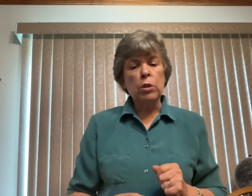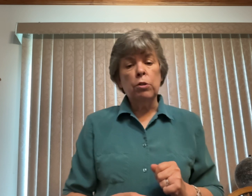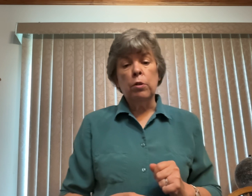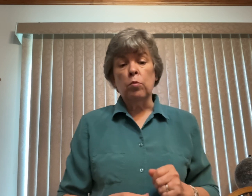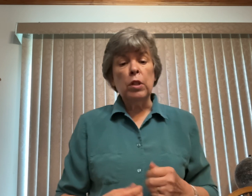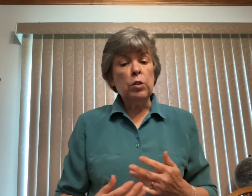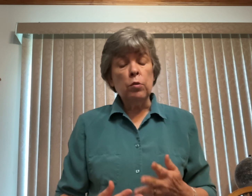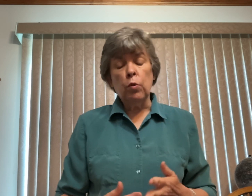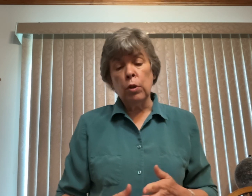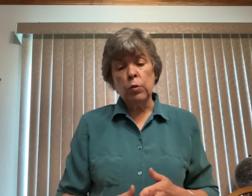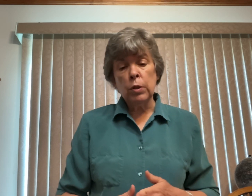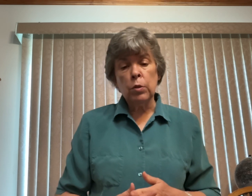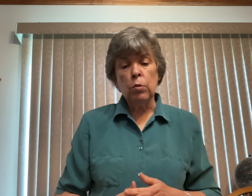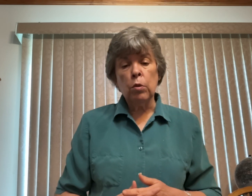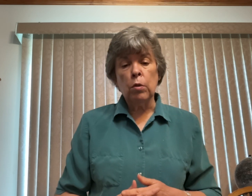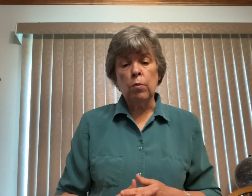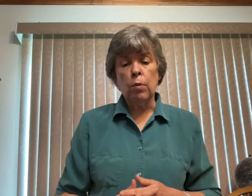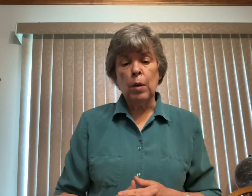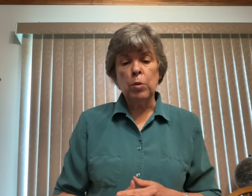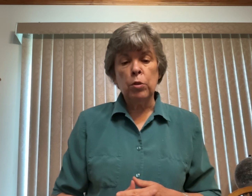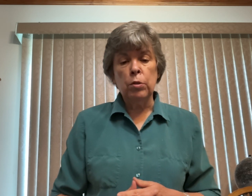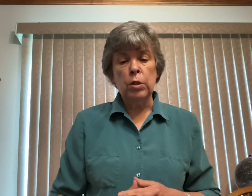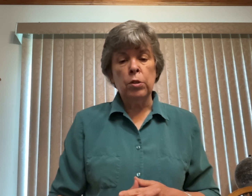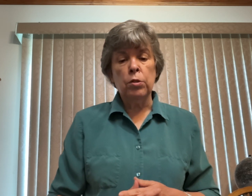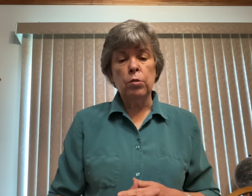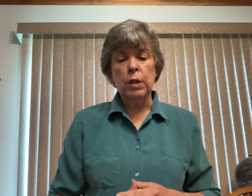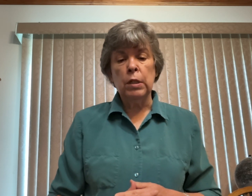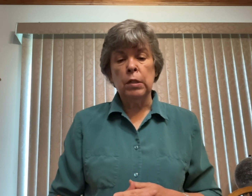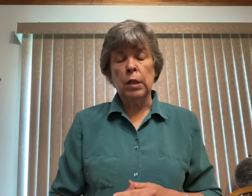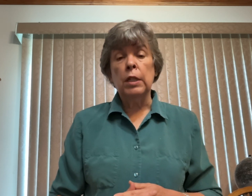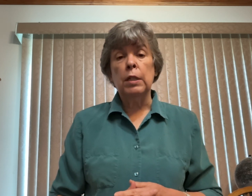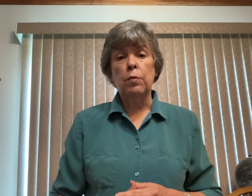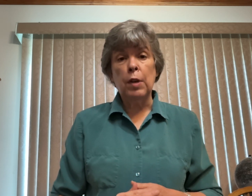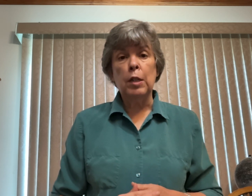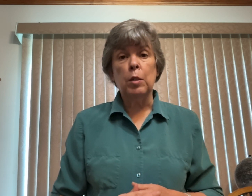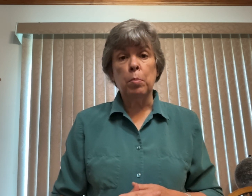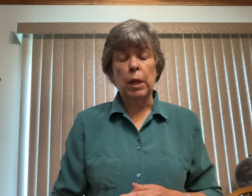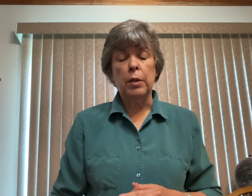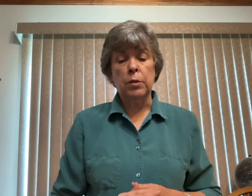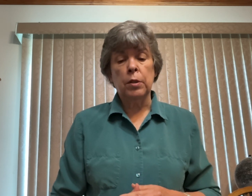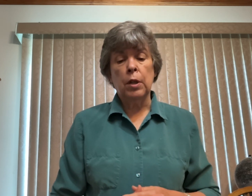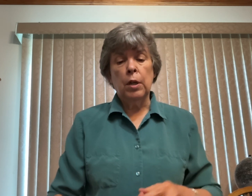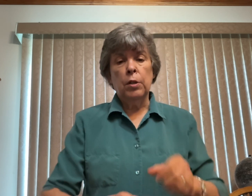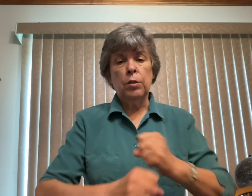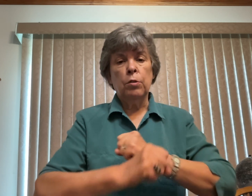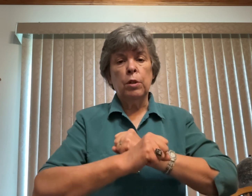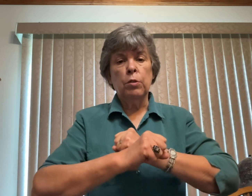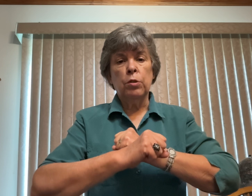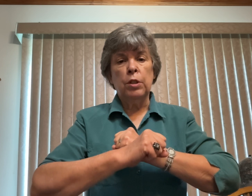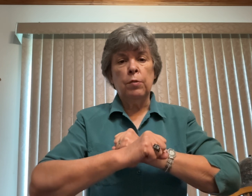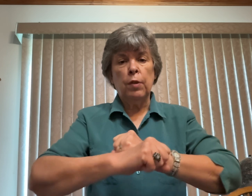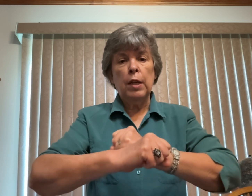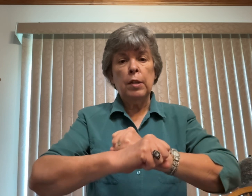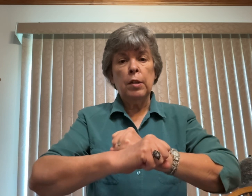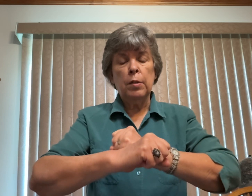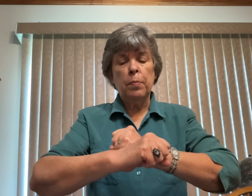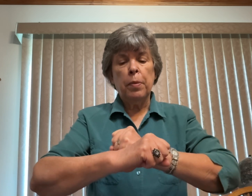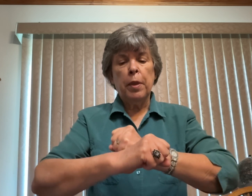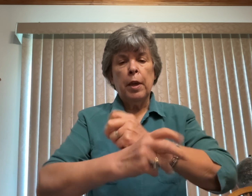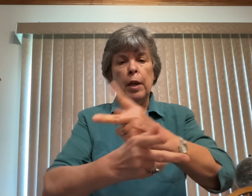you could redo fortress, or what I'm choosing to do is defend place. So here's defend, and